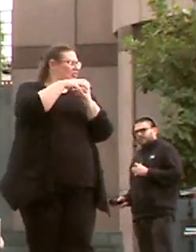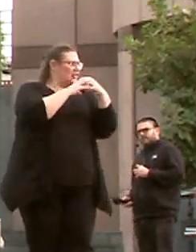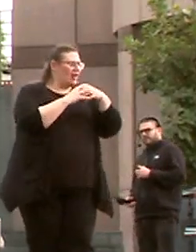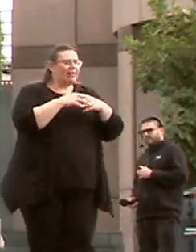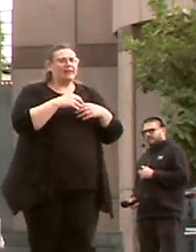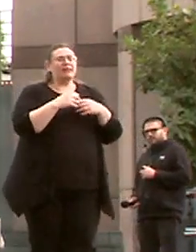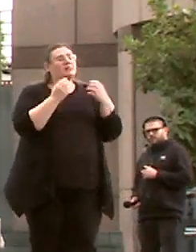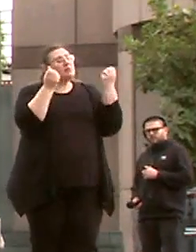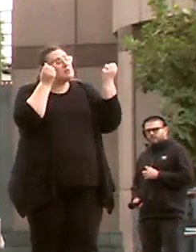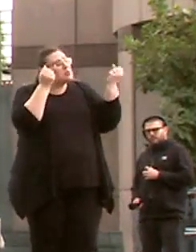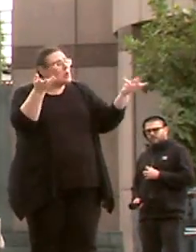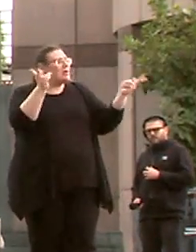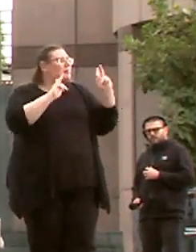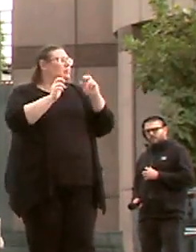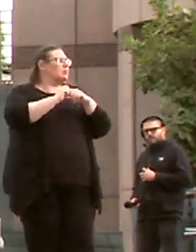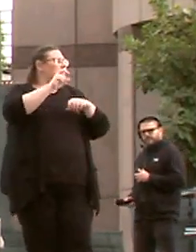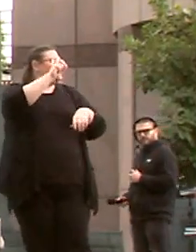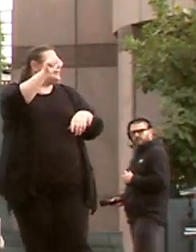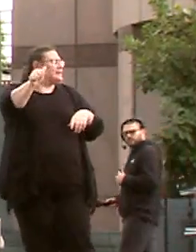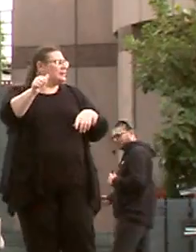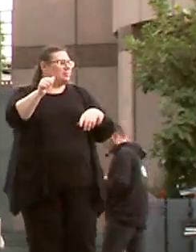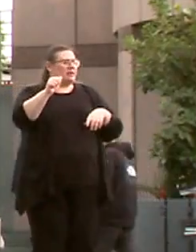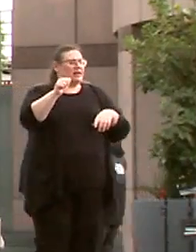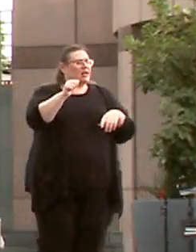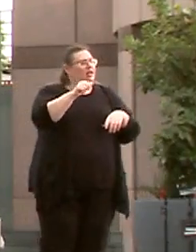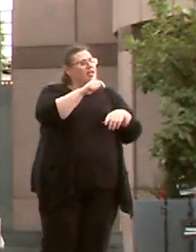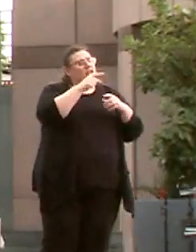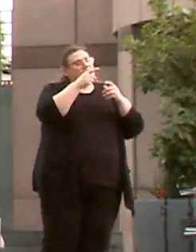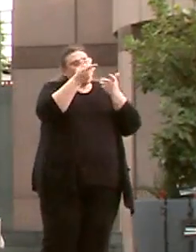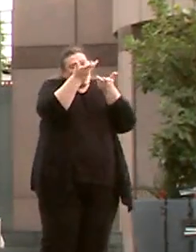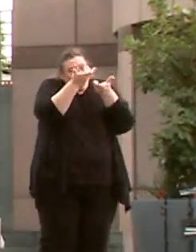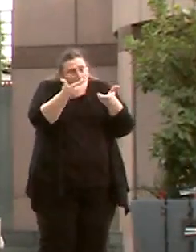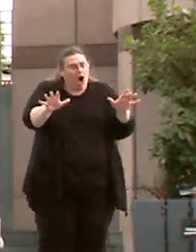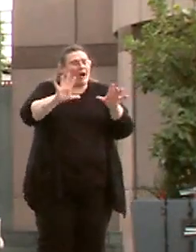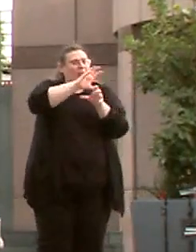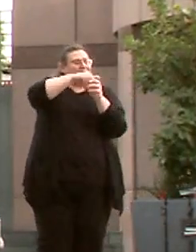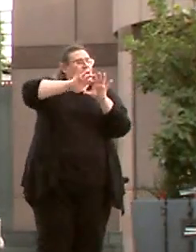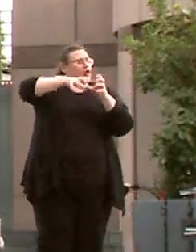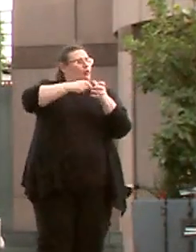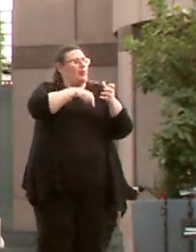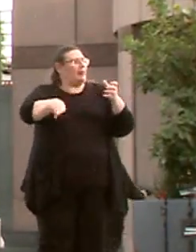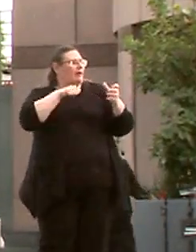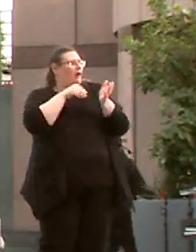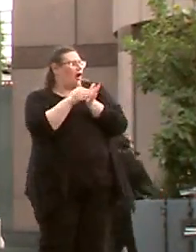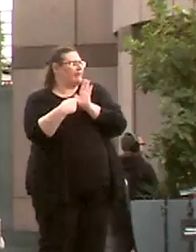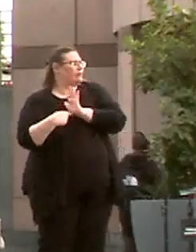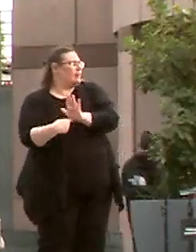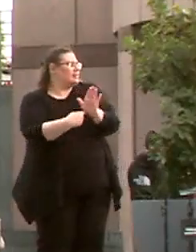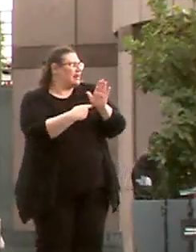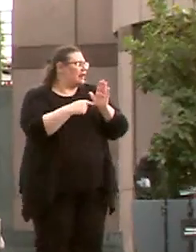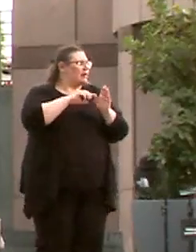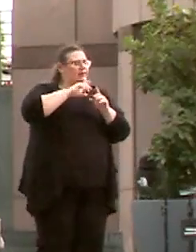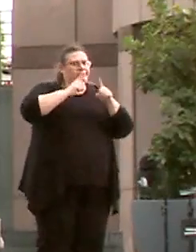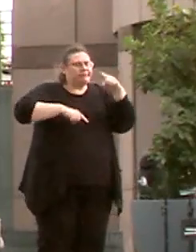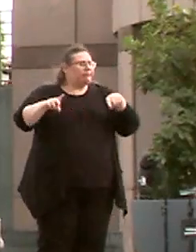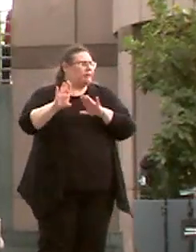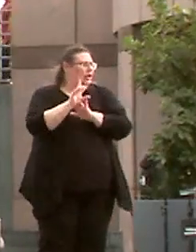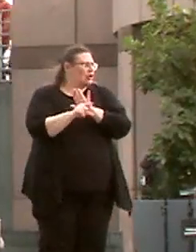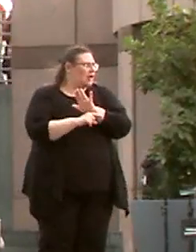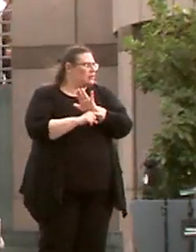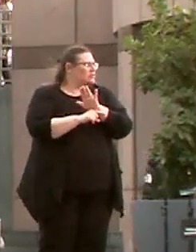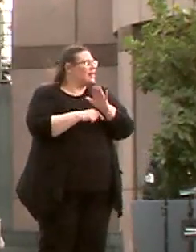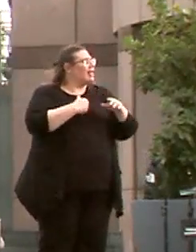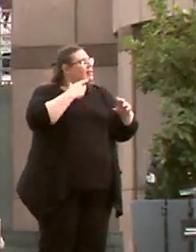So many folks with disabilities are coming from other underrepresented groups or other backgrounds, and I think the